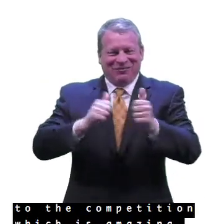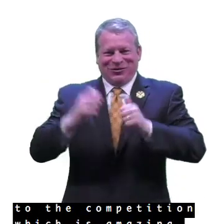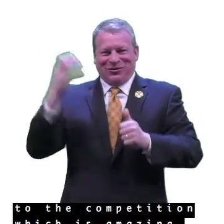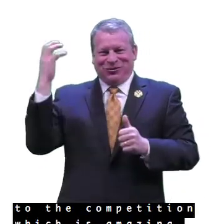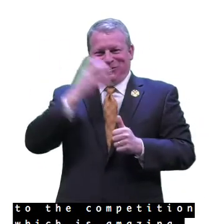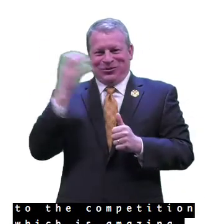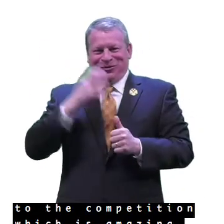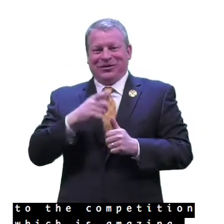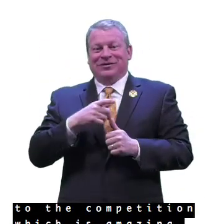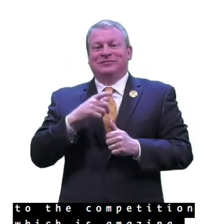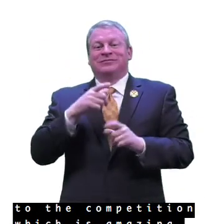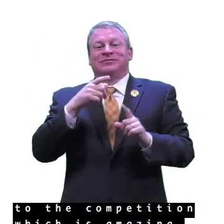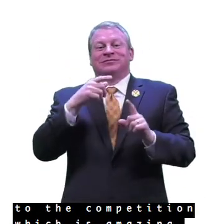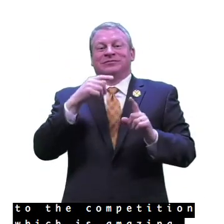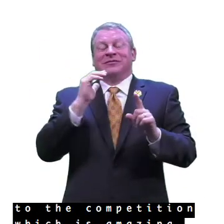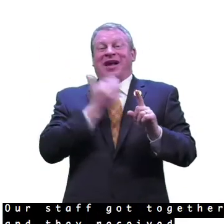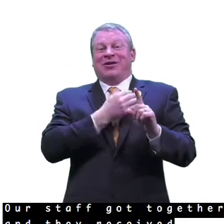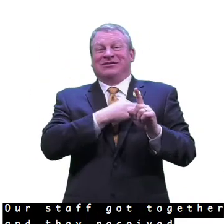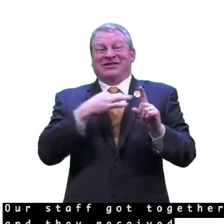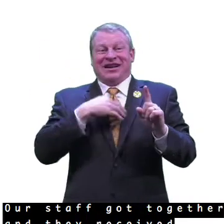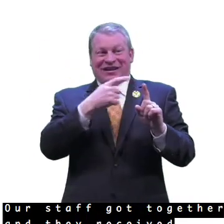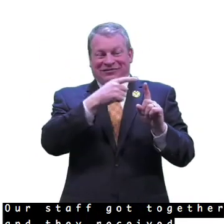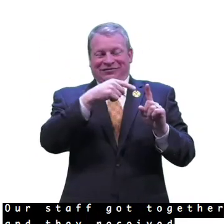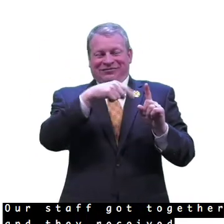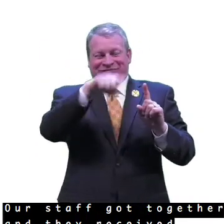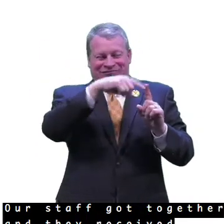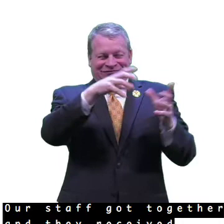the competition, which is amazing. Our staff got